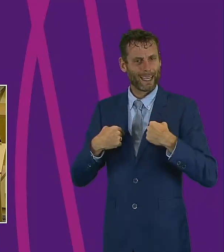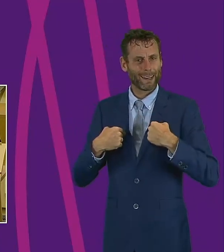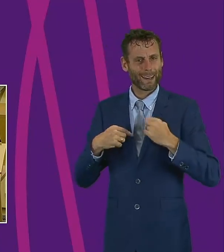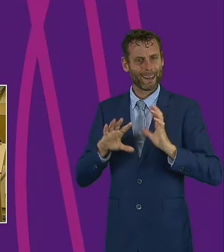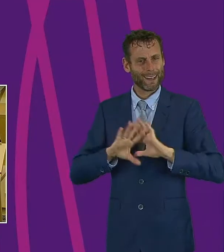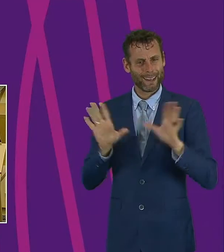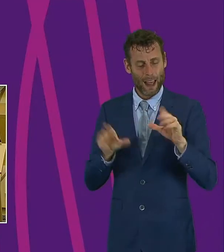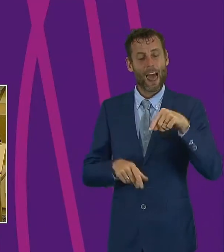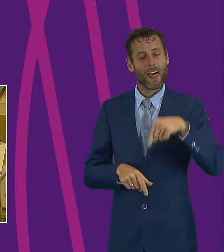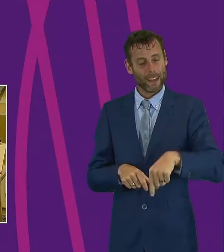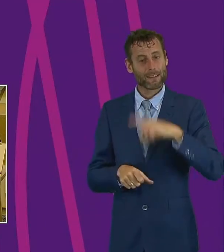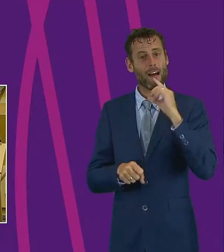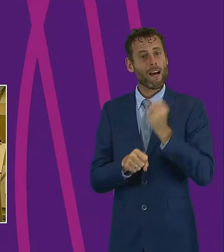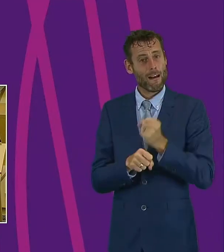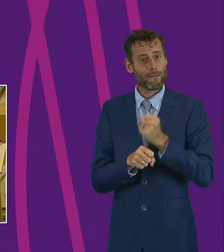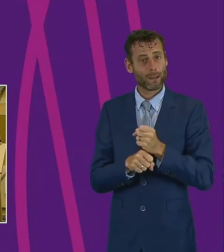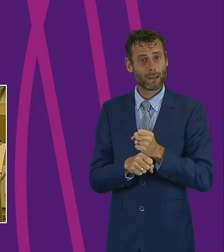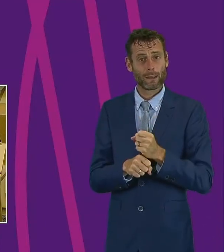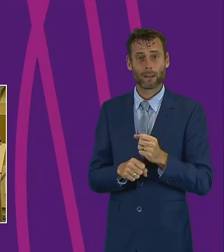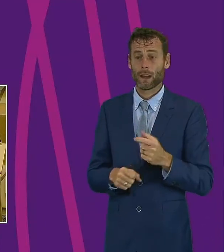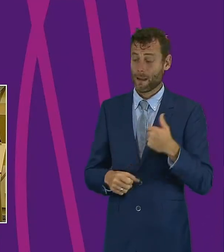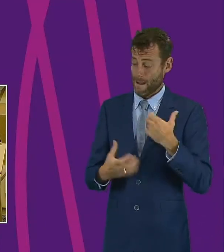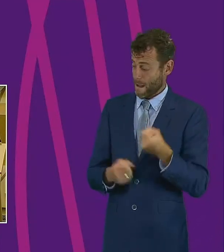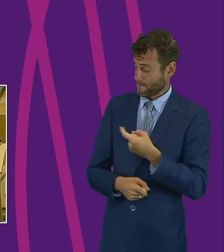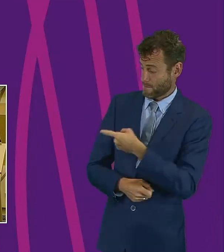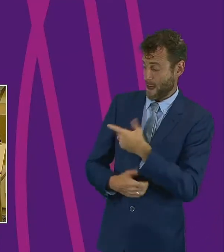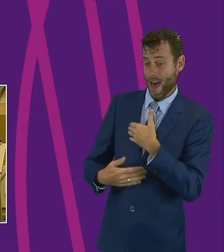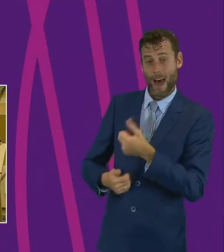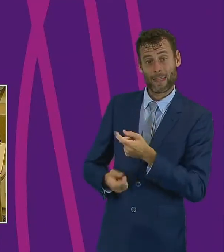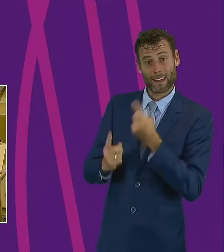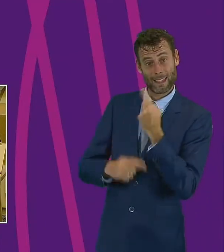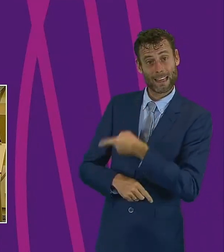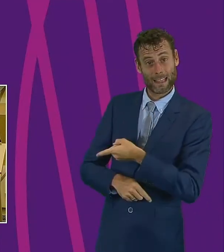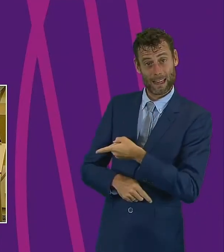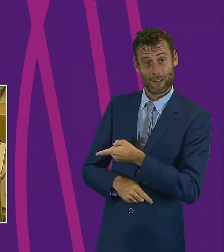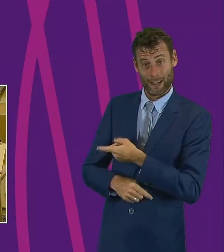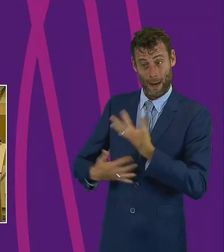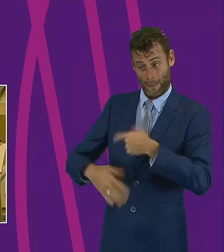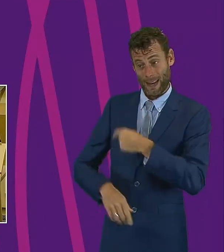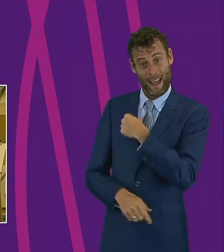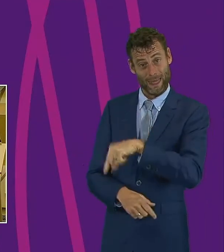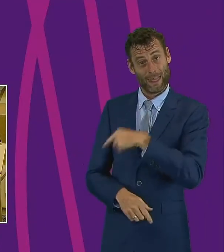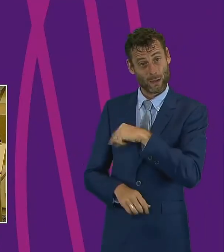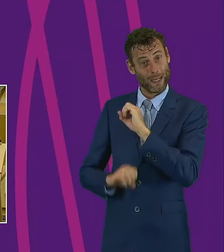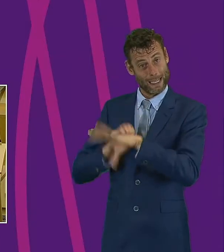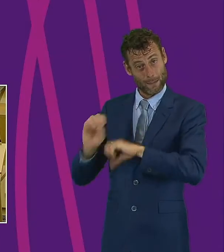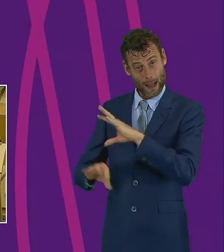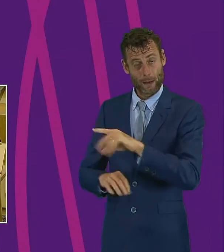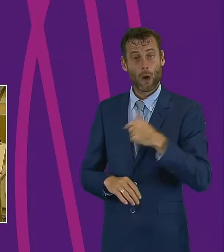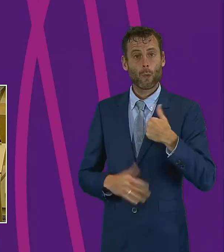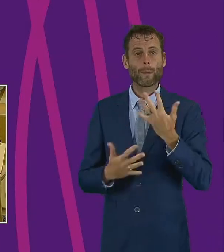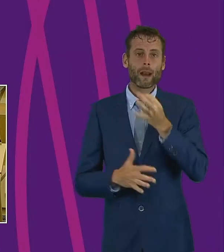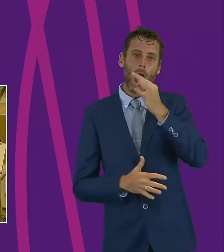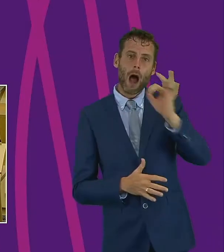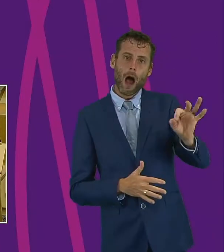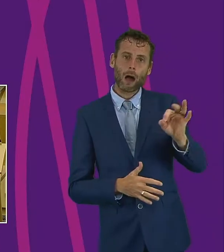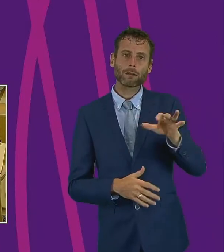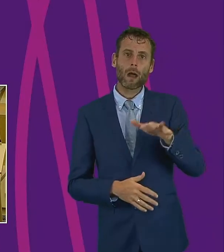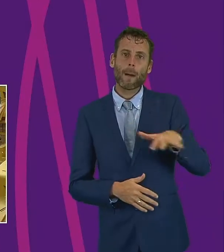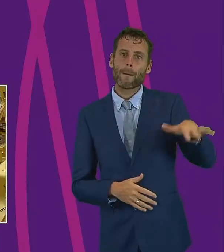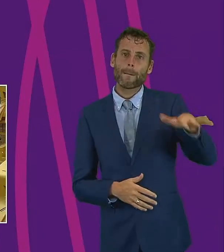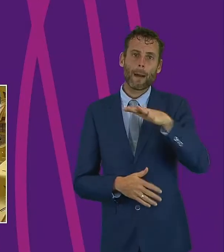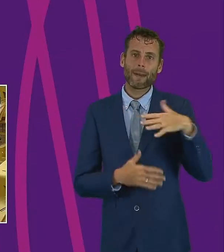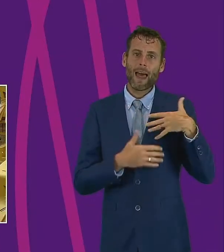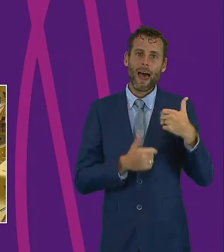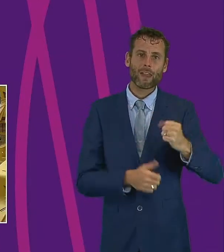this government has done, we have, the Health Secretary announced it in this chamber earlier this week, we've asked Public Health Scotland to produce the